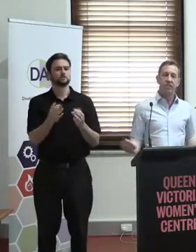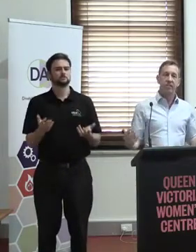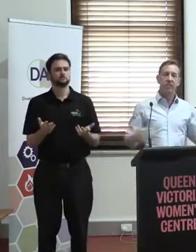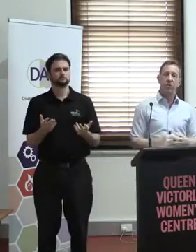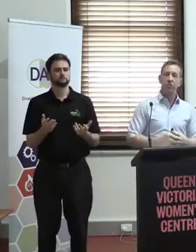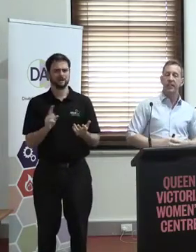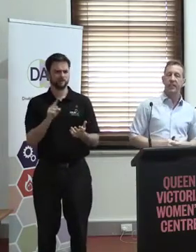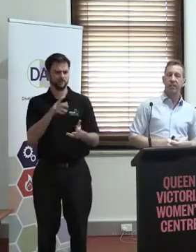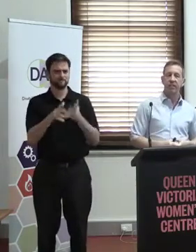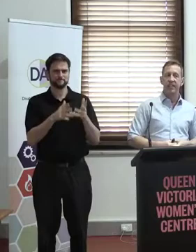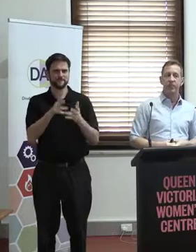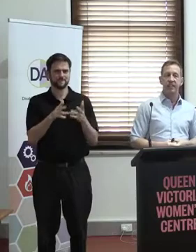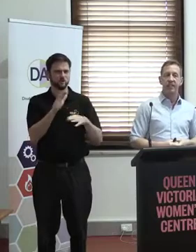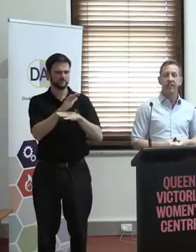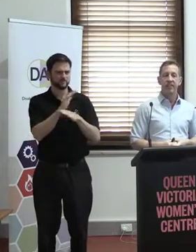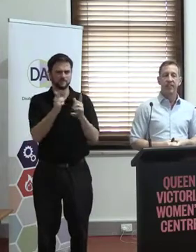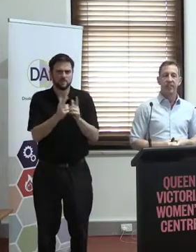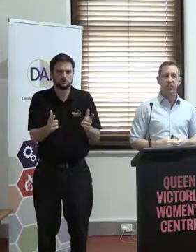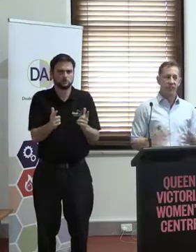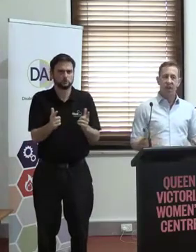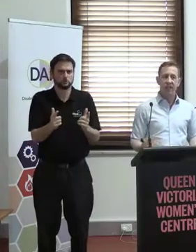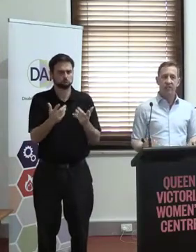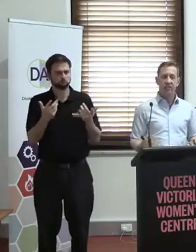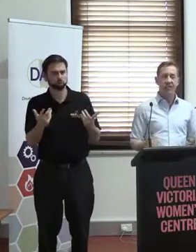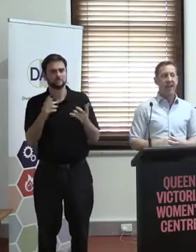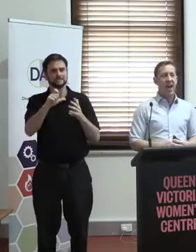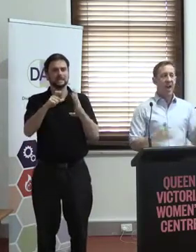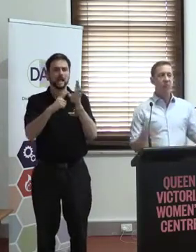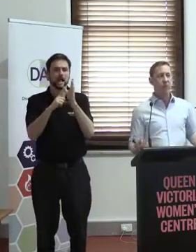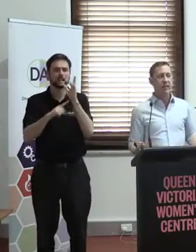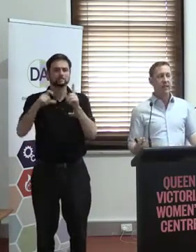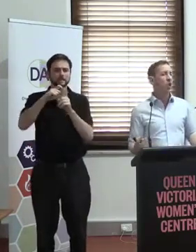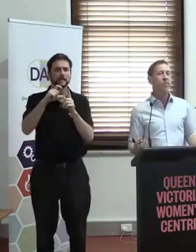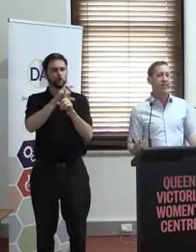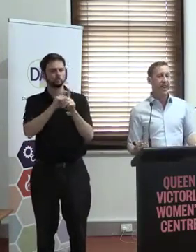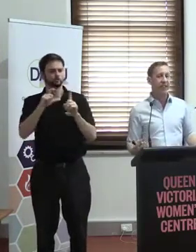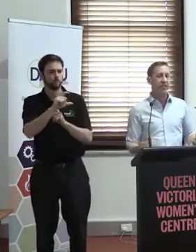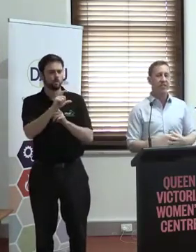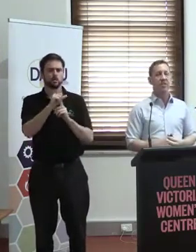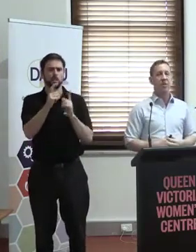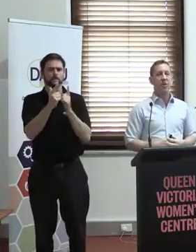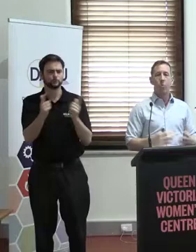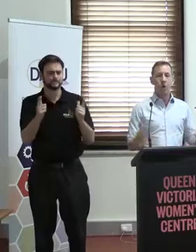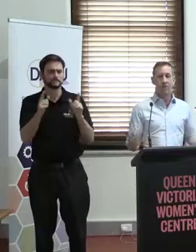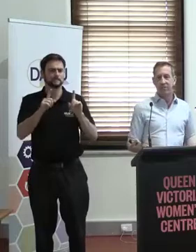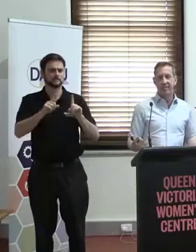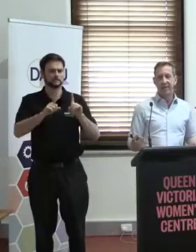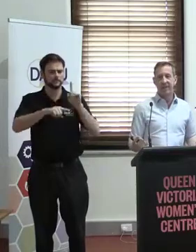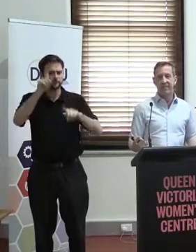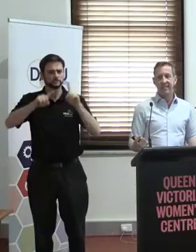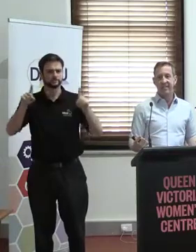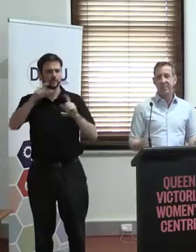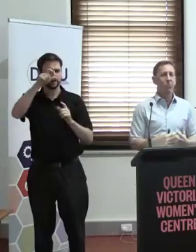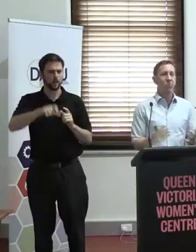what counts as a culturally and linguistically diverse client? How do we determine that?